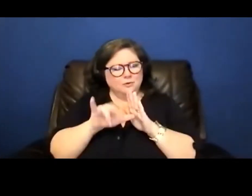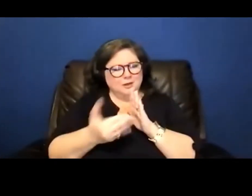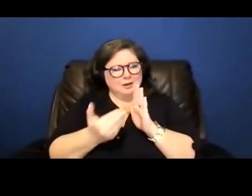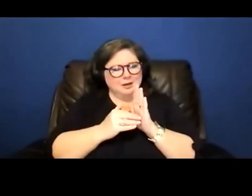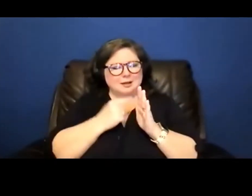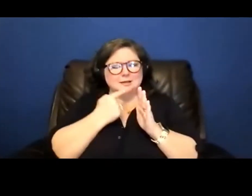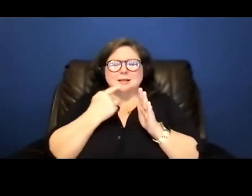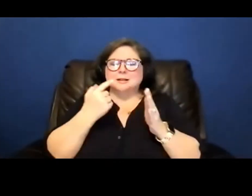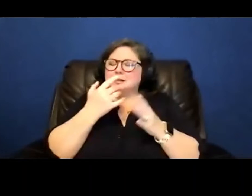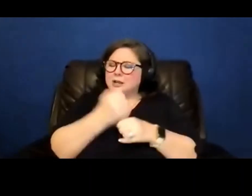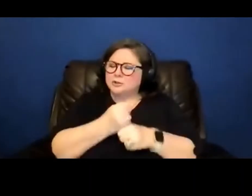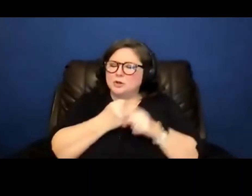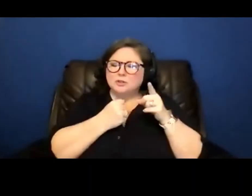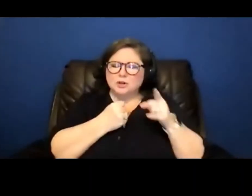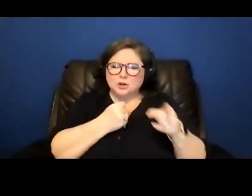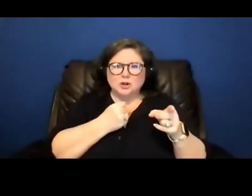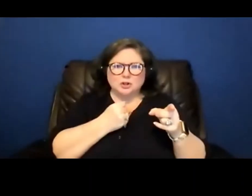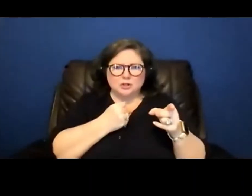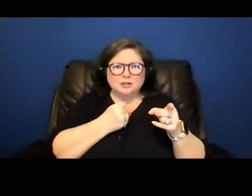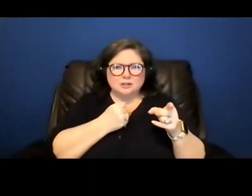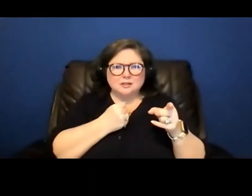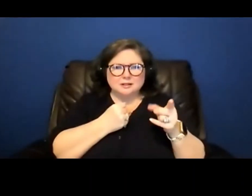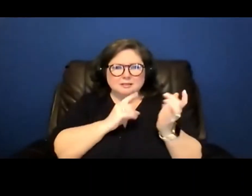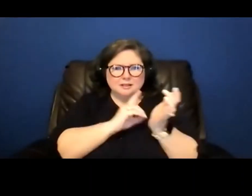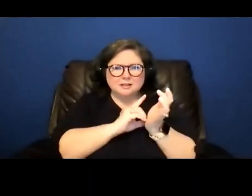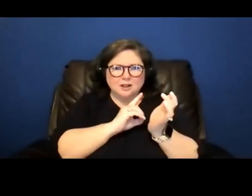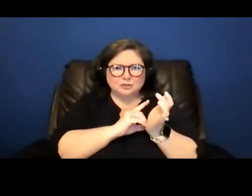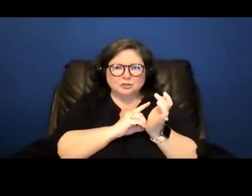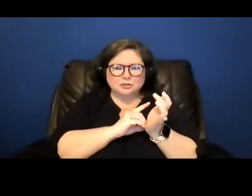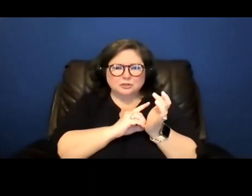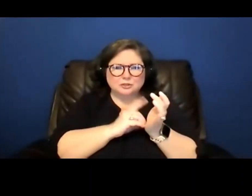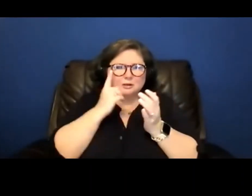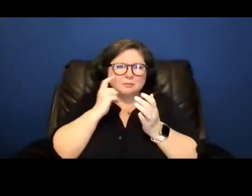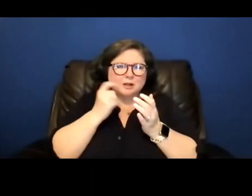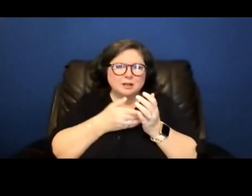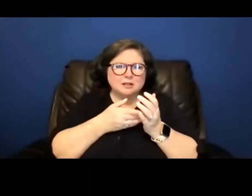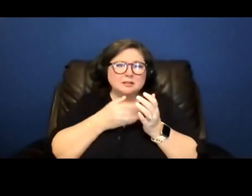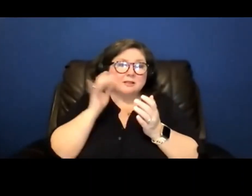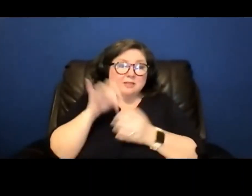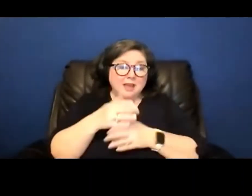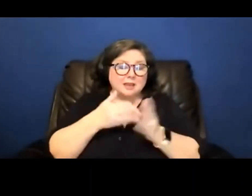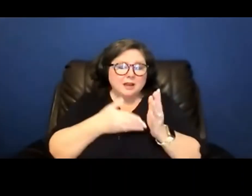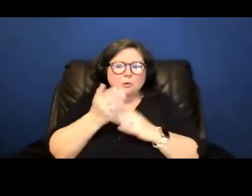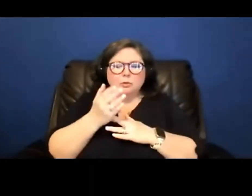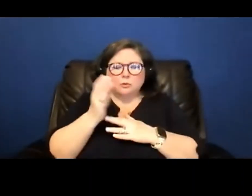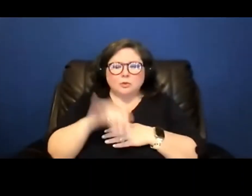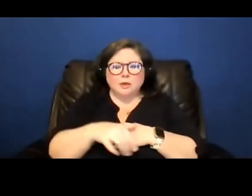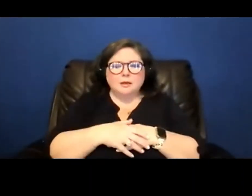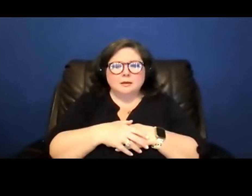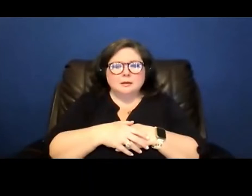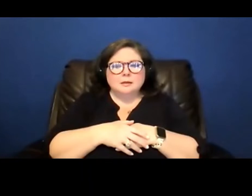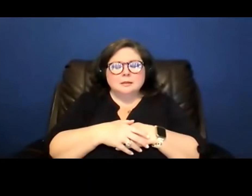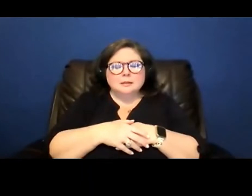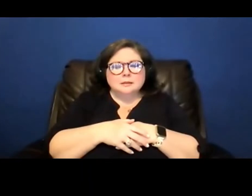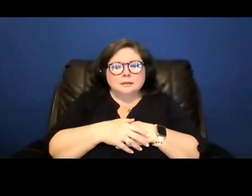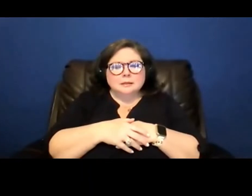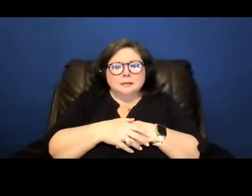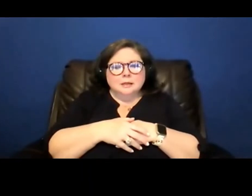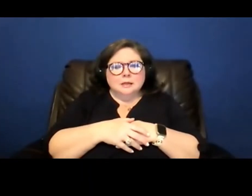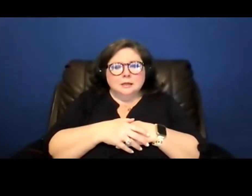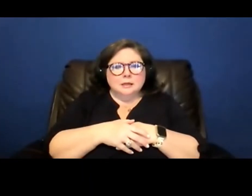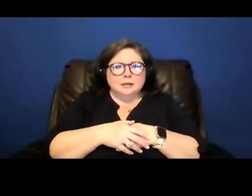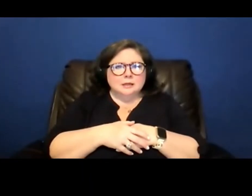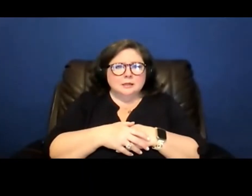her. I trust her. And because of that, I'm going to go through with this. And it has been, actually, it was a painless kind